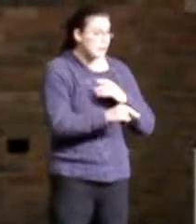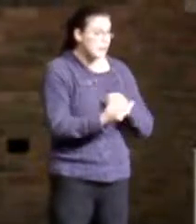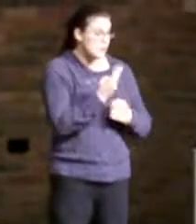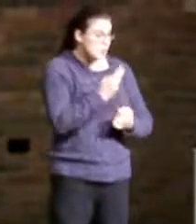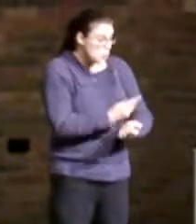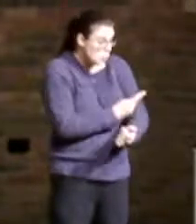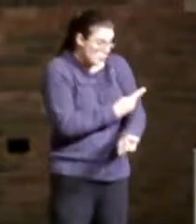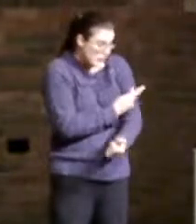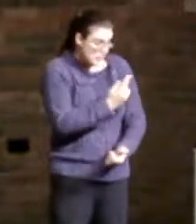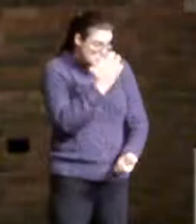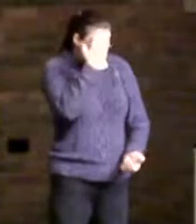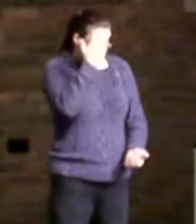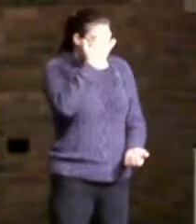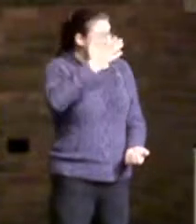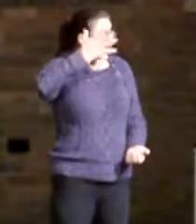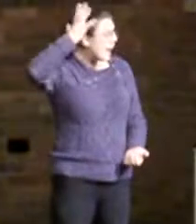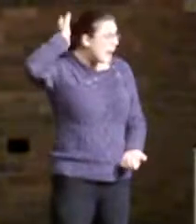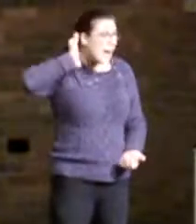Are you with me?